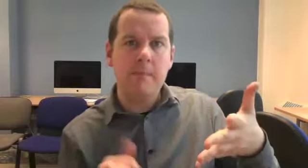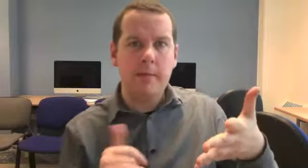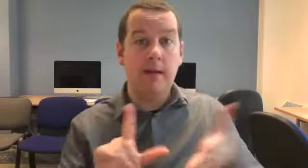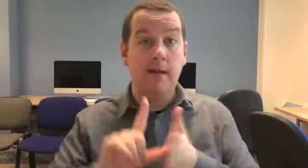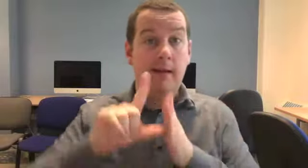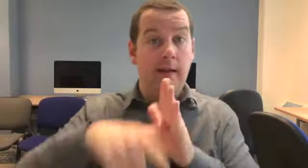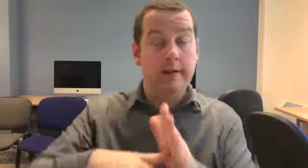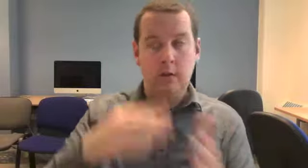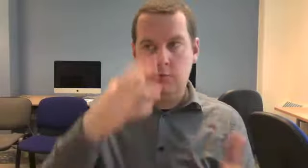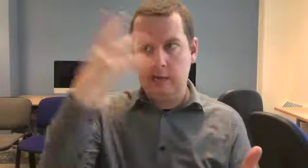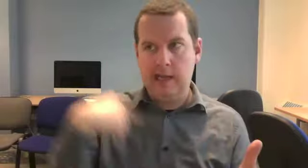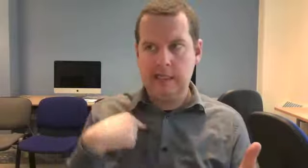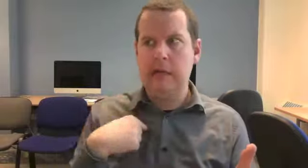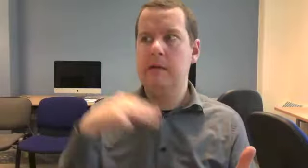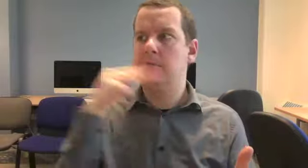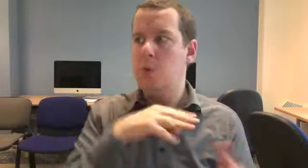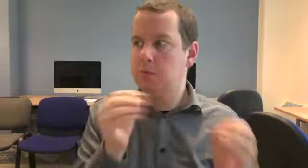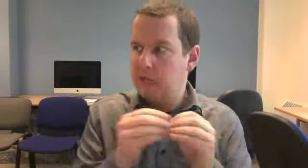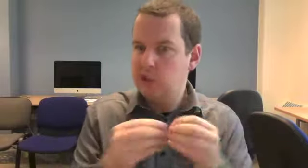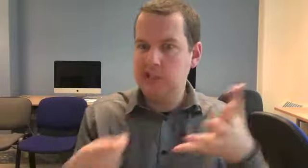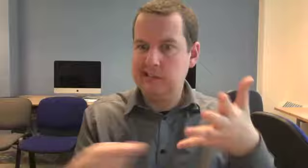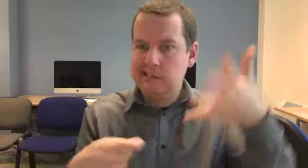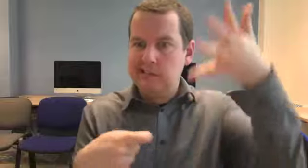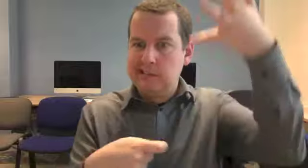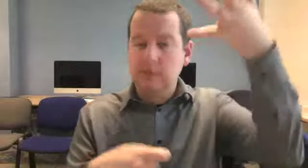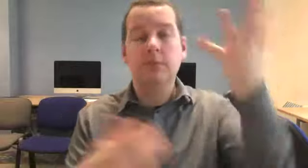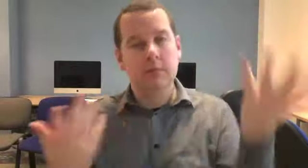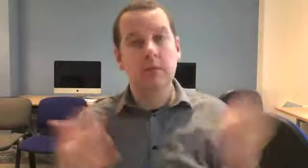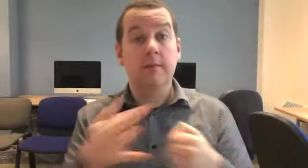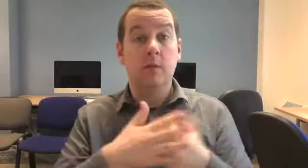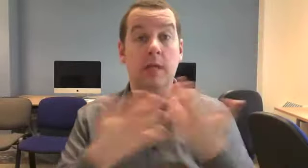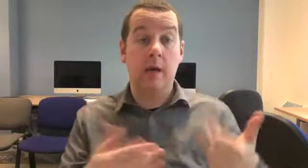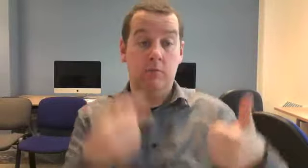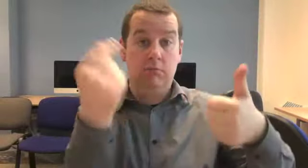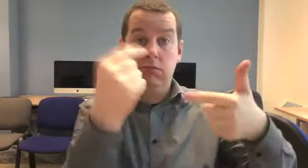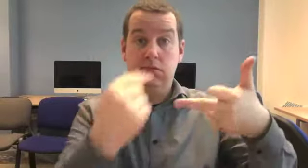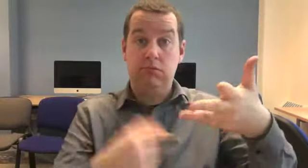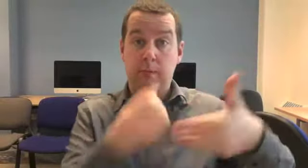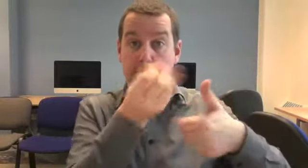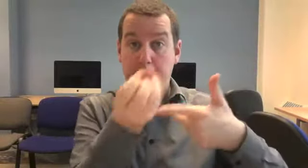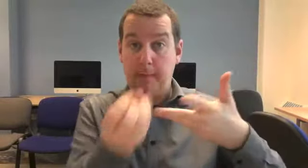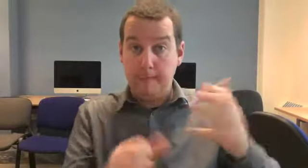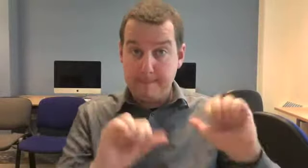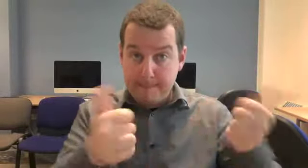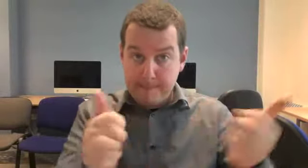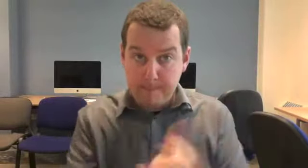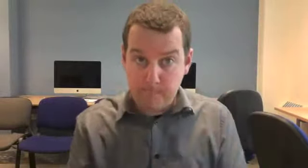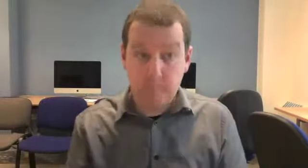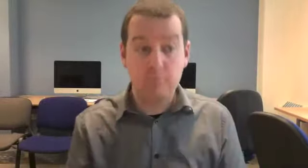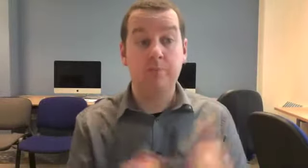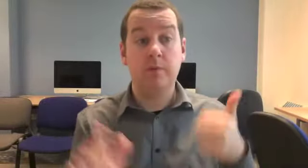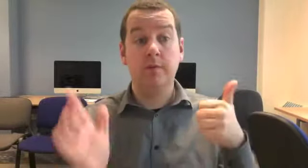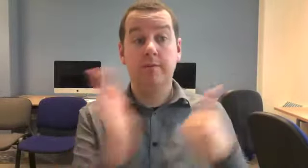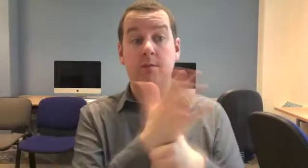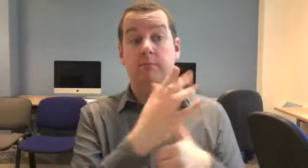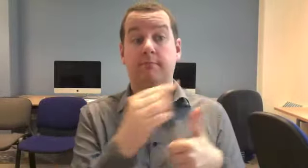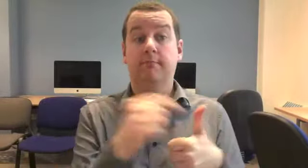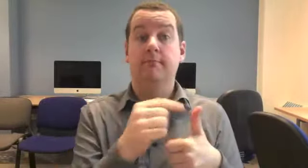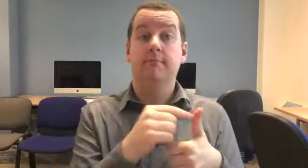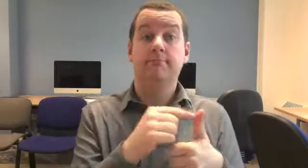everything, but maybe later on I realize there's important dimensions to who I am I need to add to this list. But for now, maybe to go through some of these,